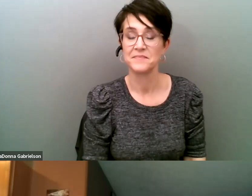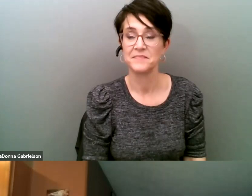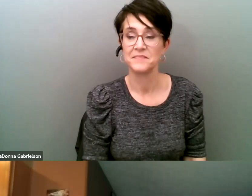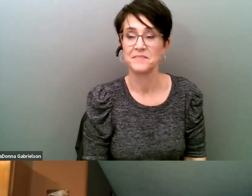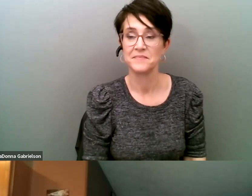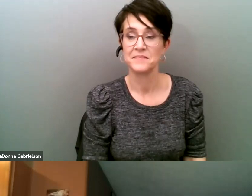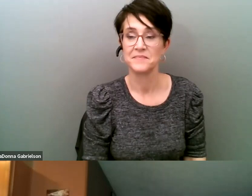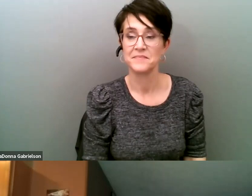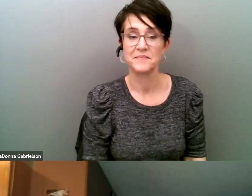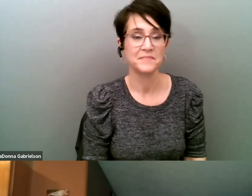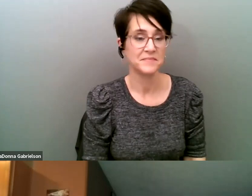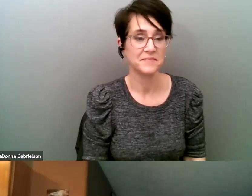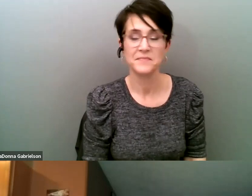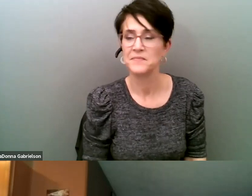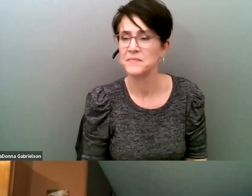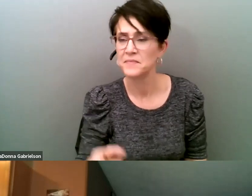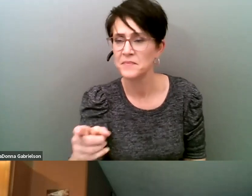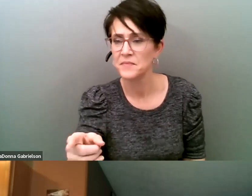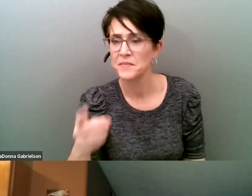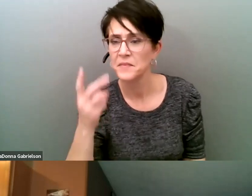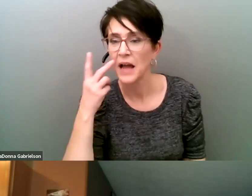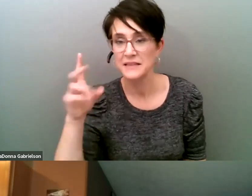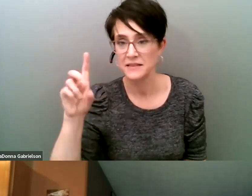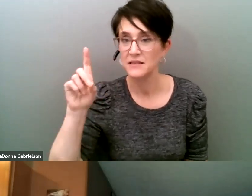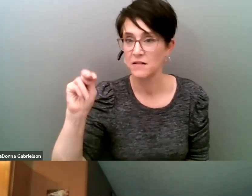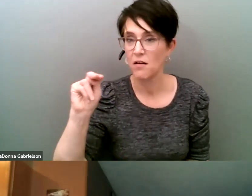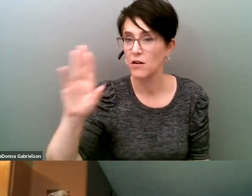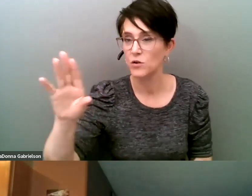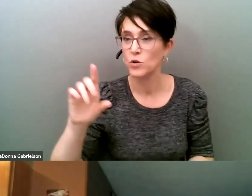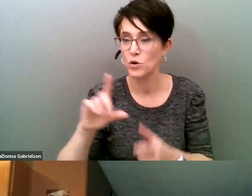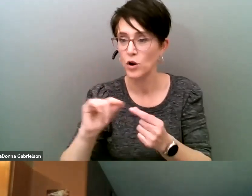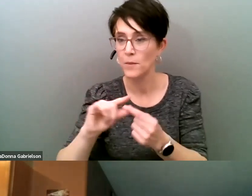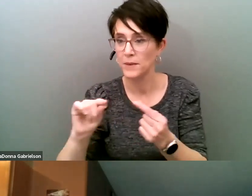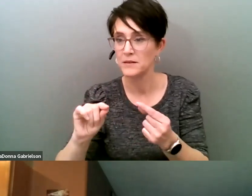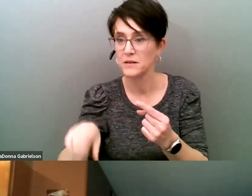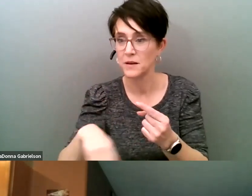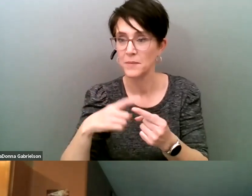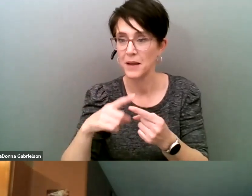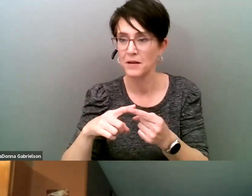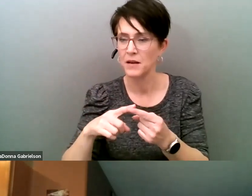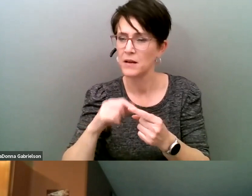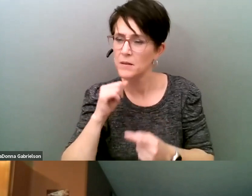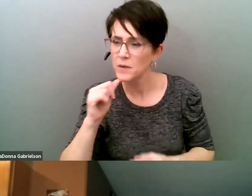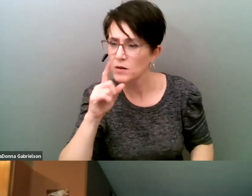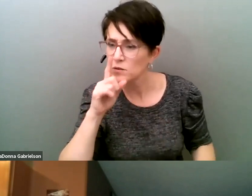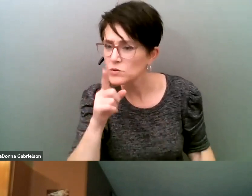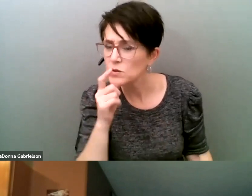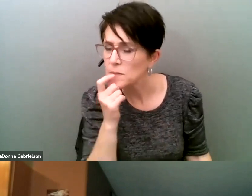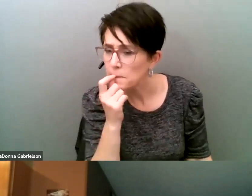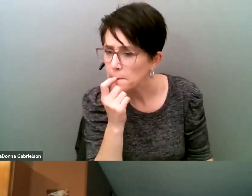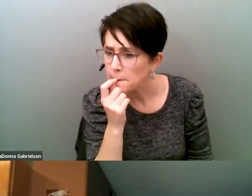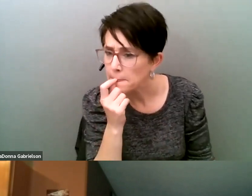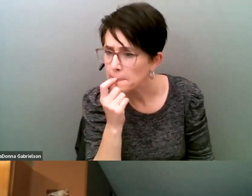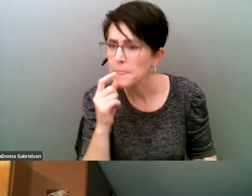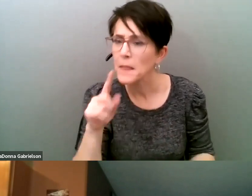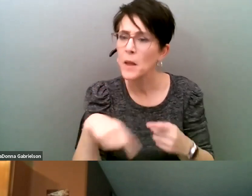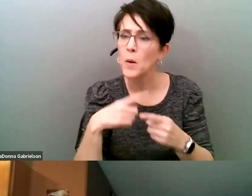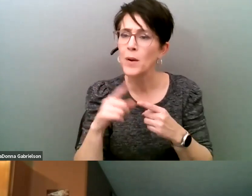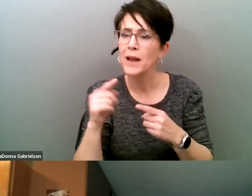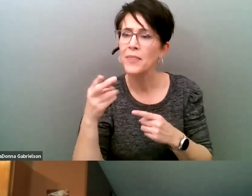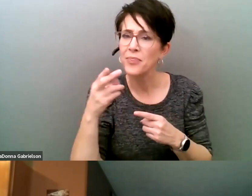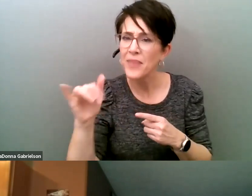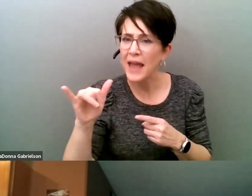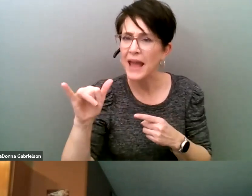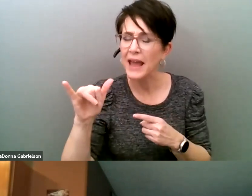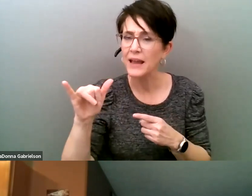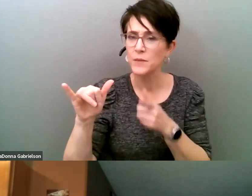I just see your comment in there, Dawn. I'm not sure. When you say they have to be careful,